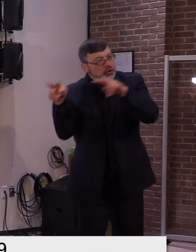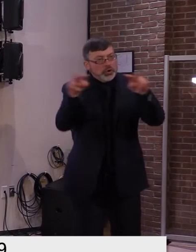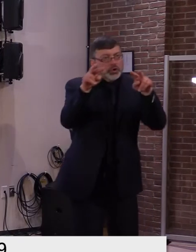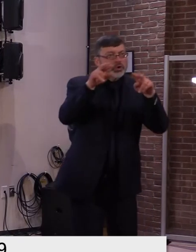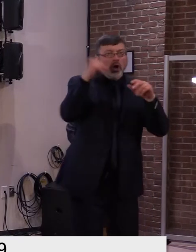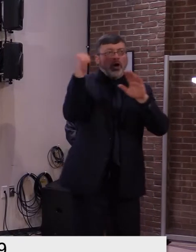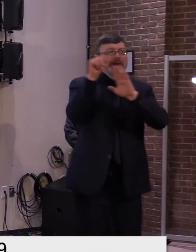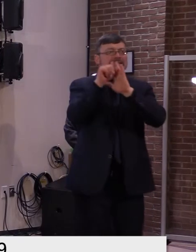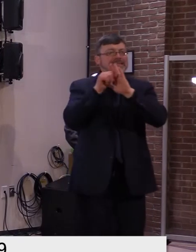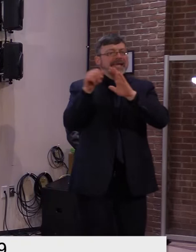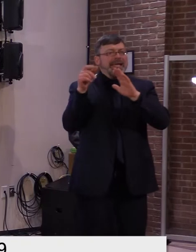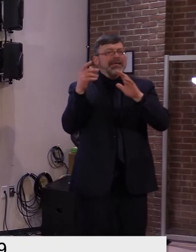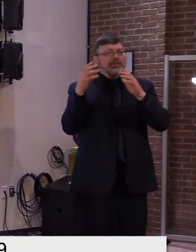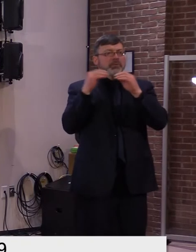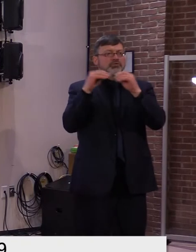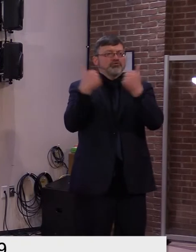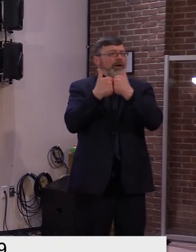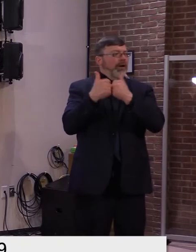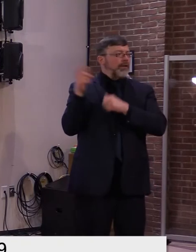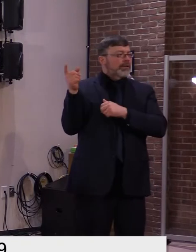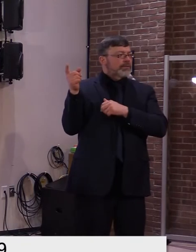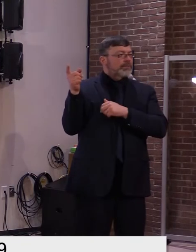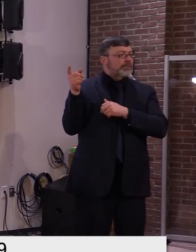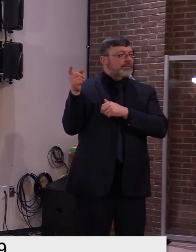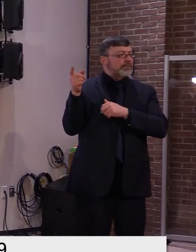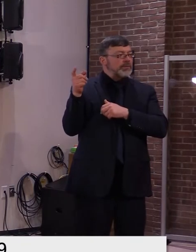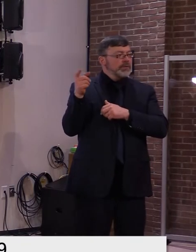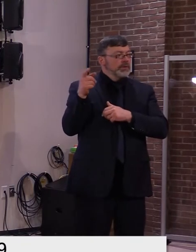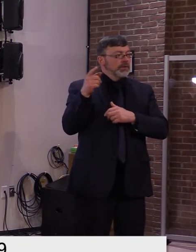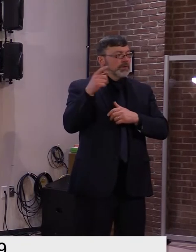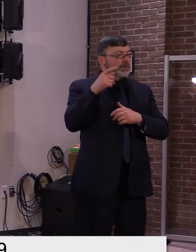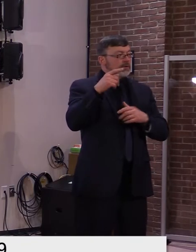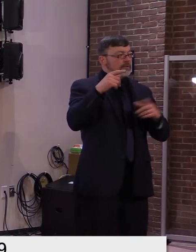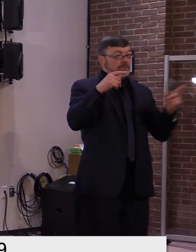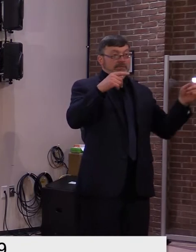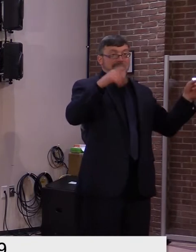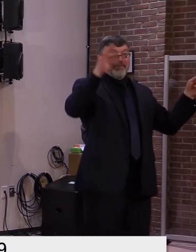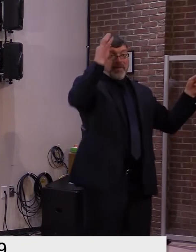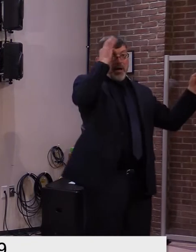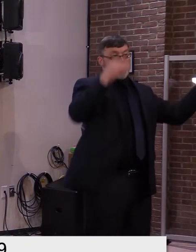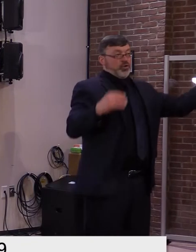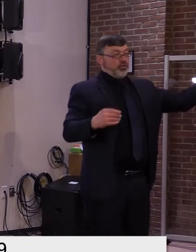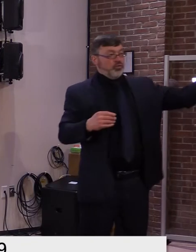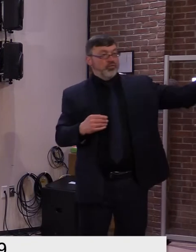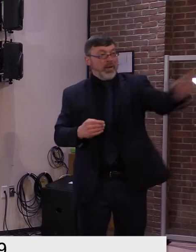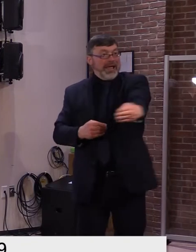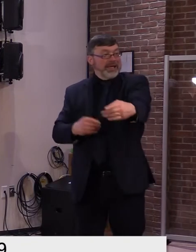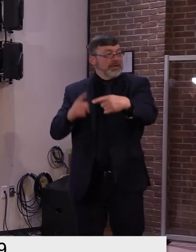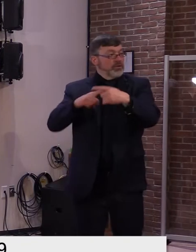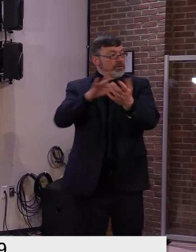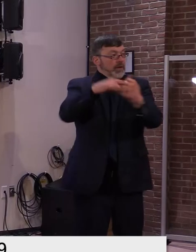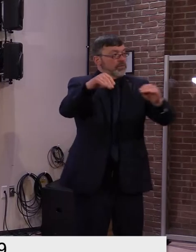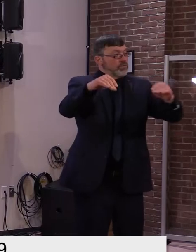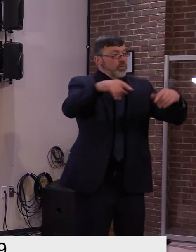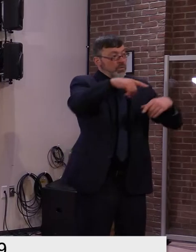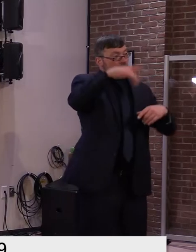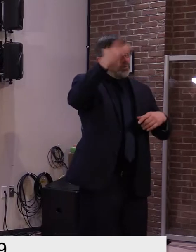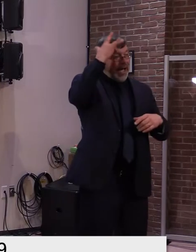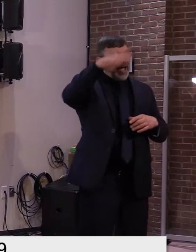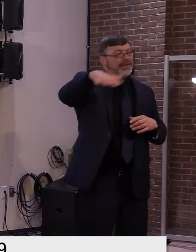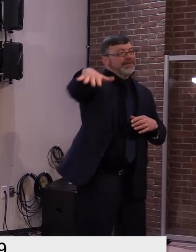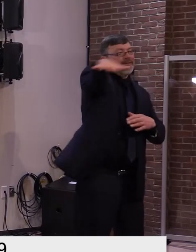the supply goes to the pharmacies, but they aren't able to distribute because they don't have any facilities in some of the rural parts of the